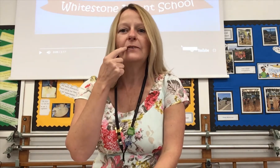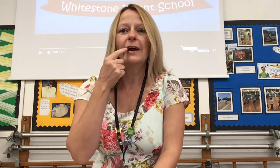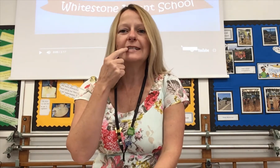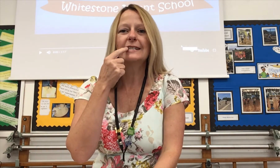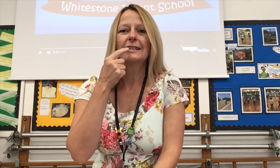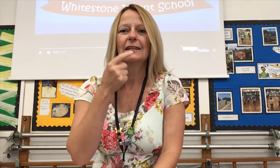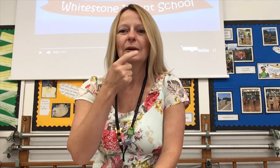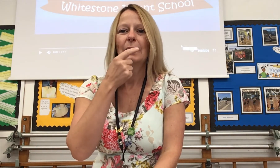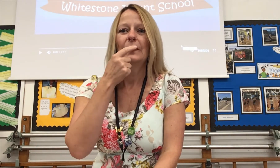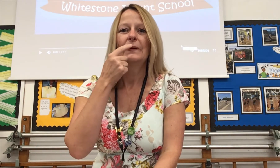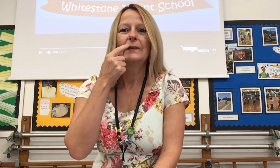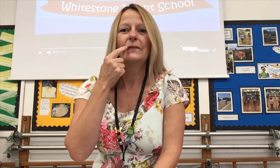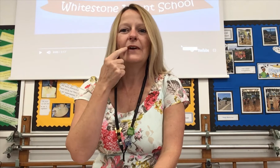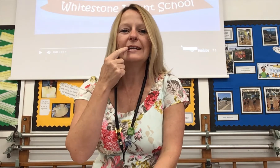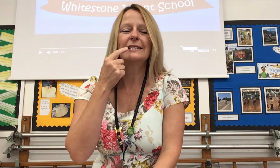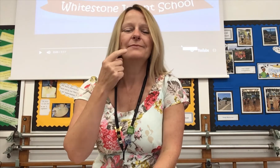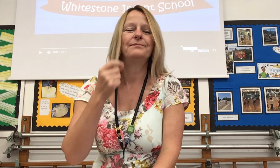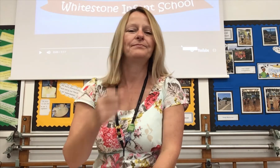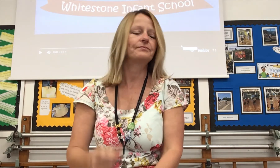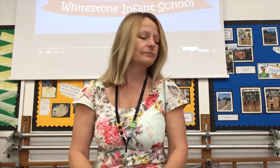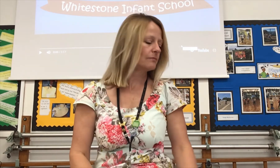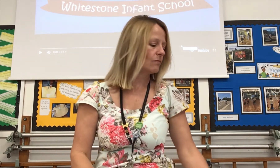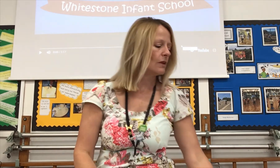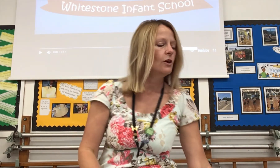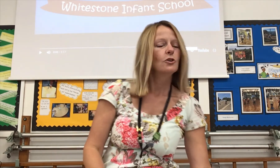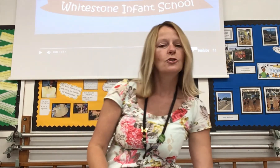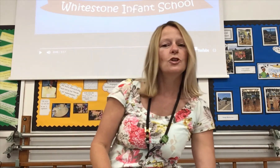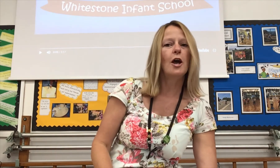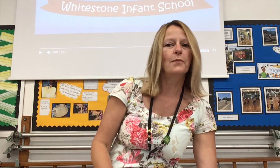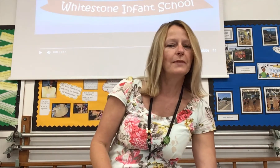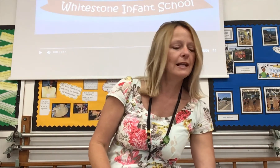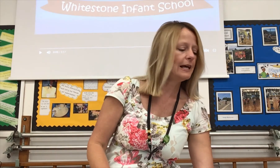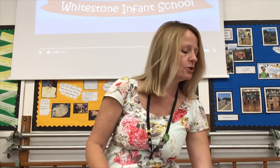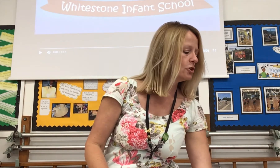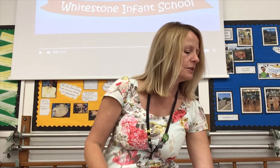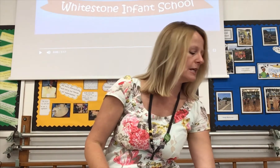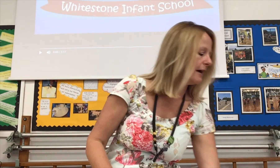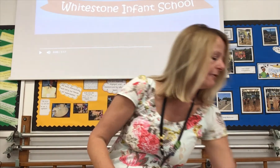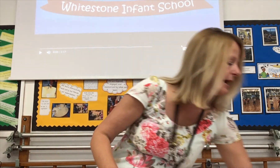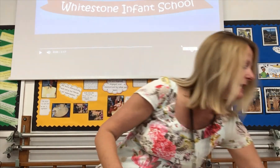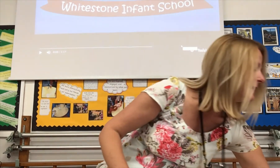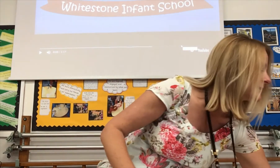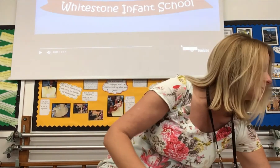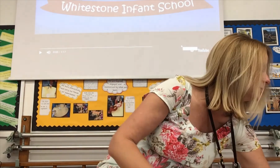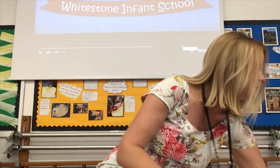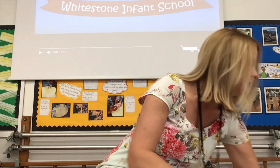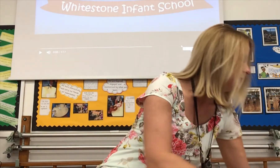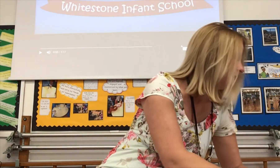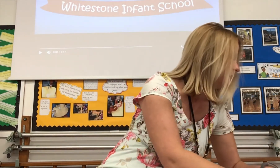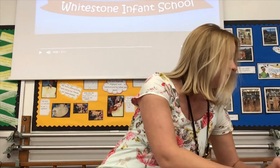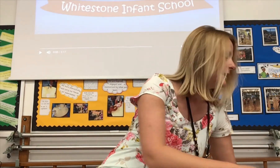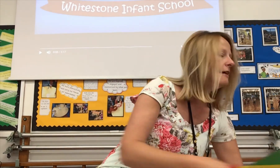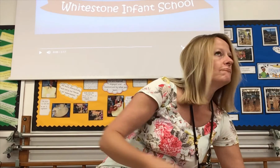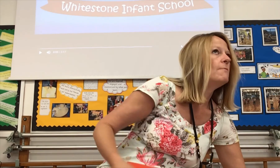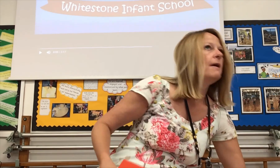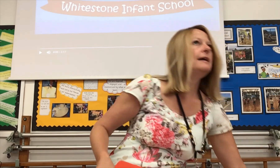red. Red. So let's just have a little reminder.